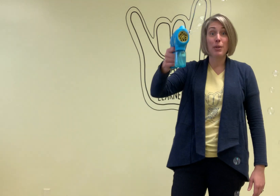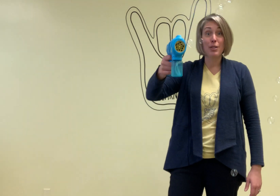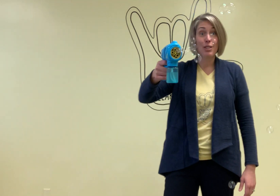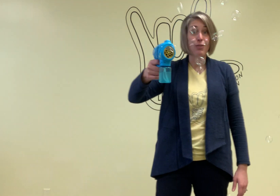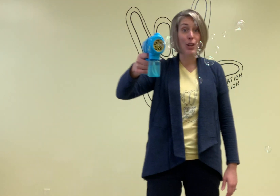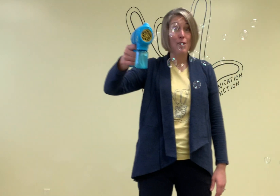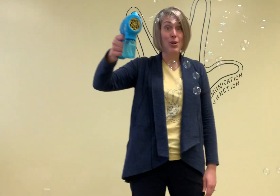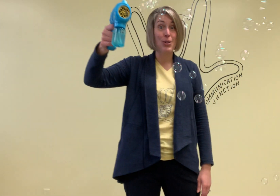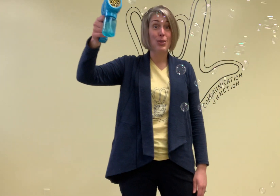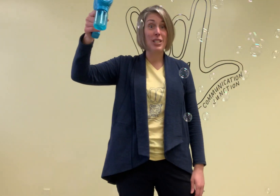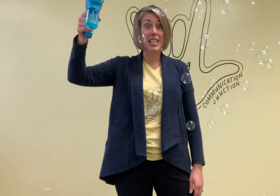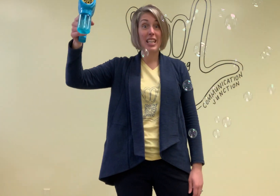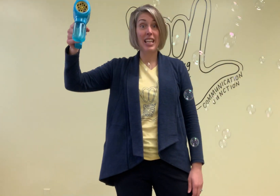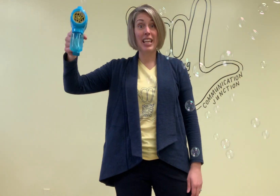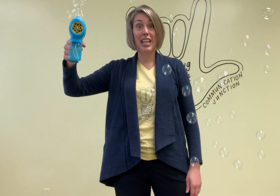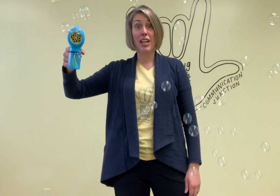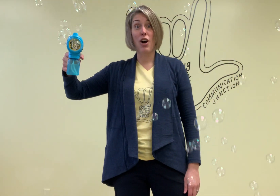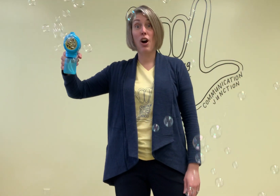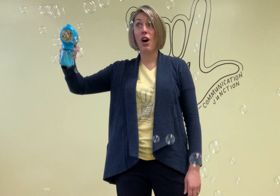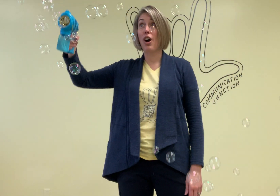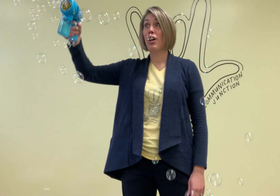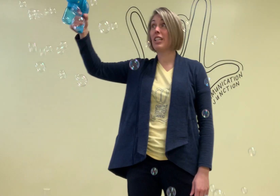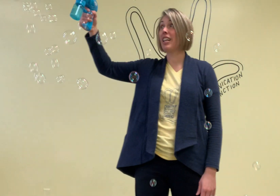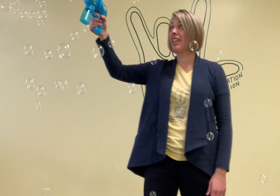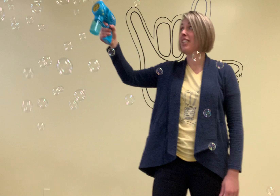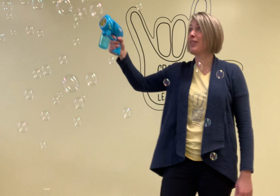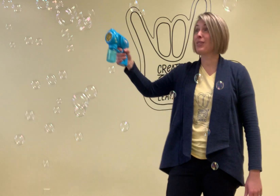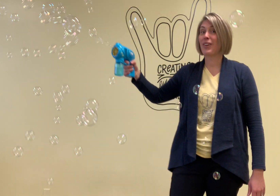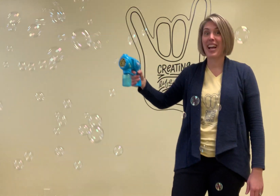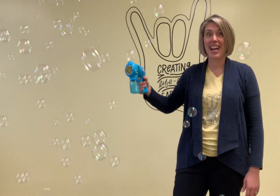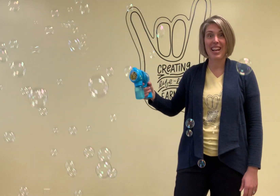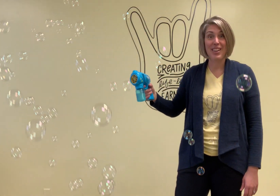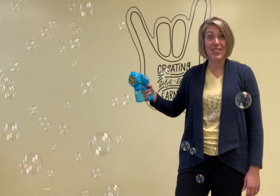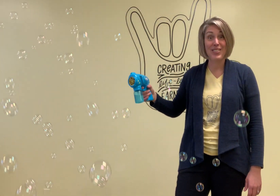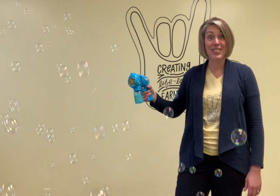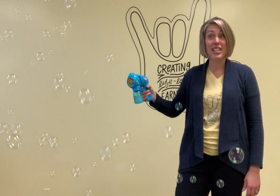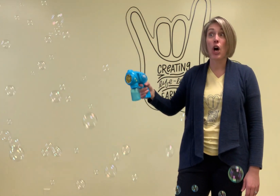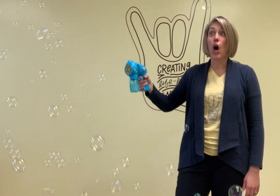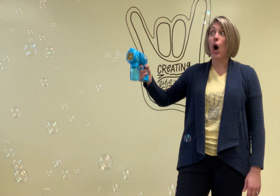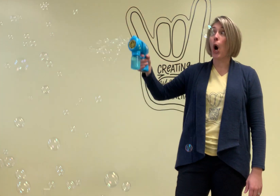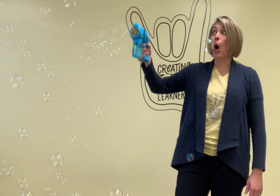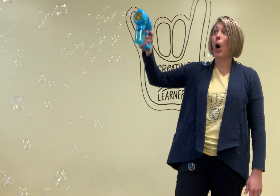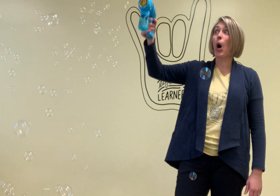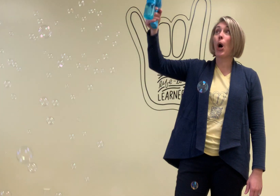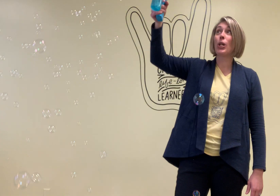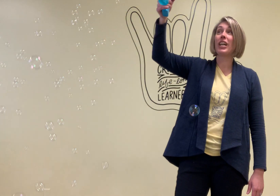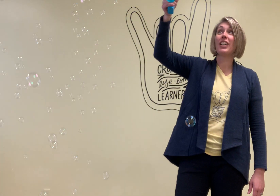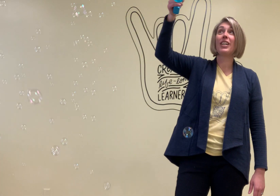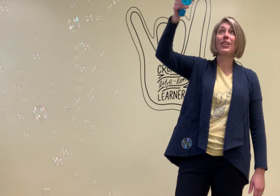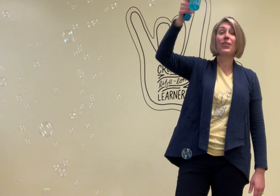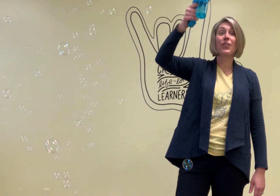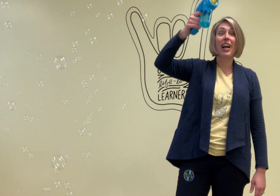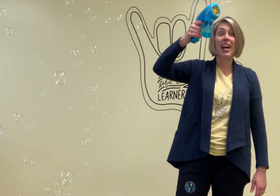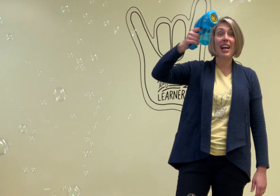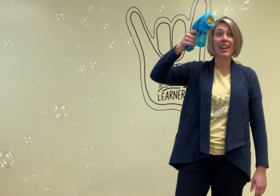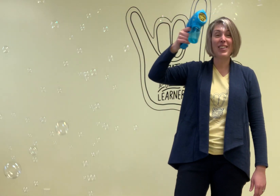Bubbles floating all around, all